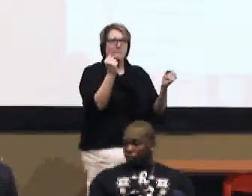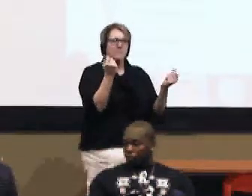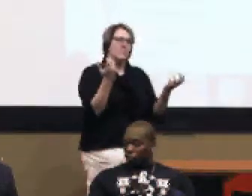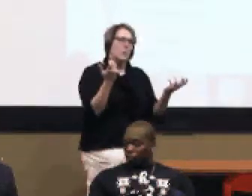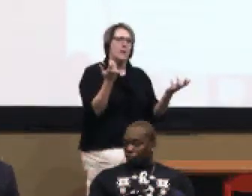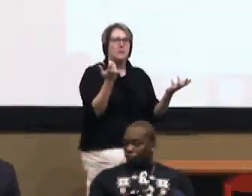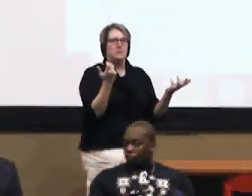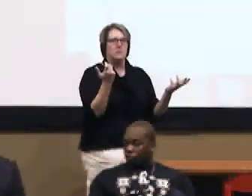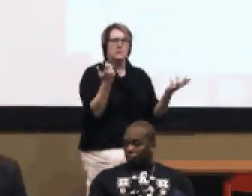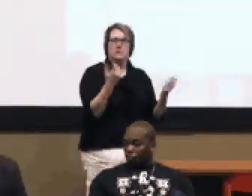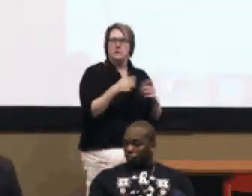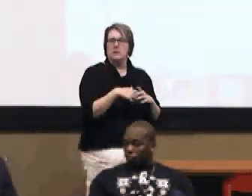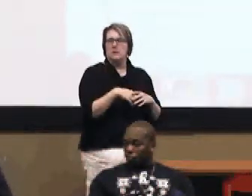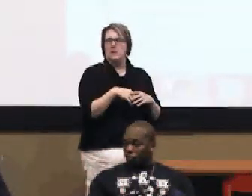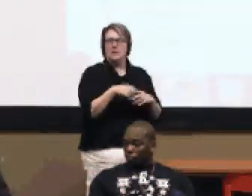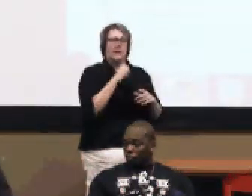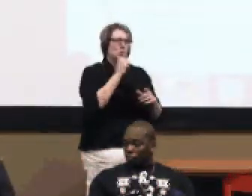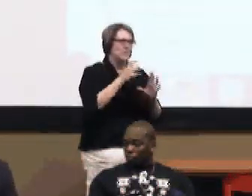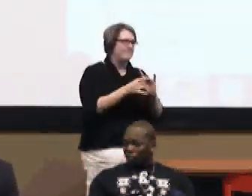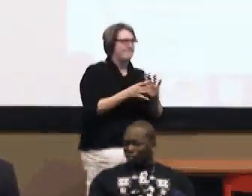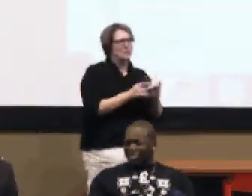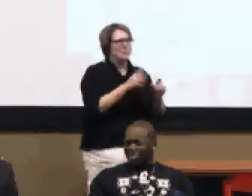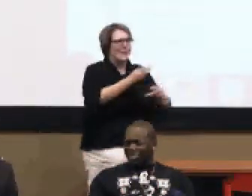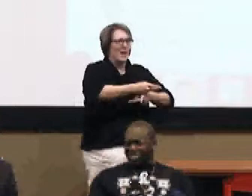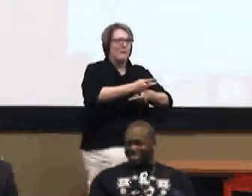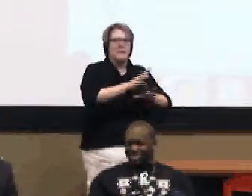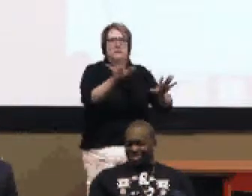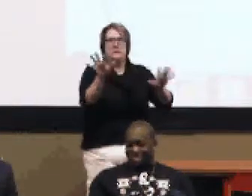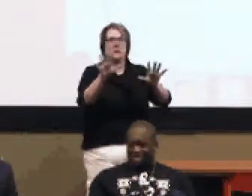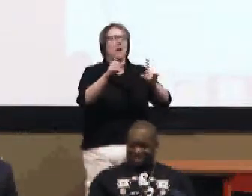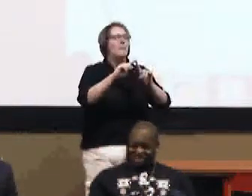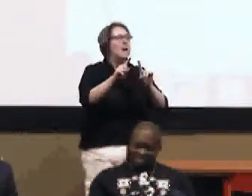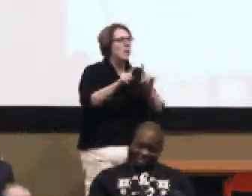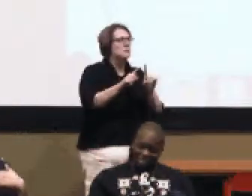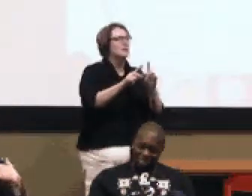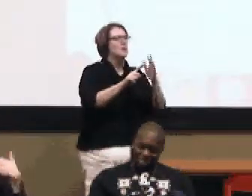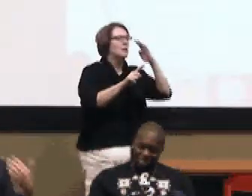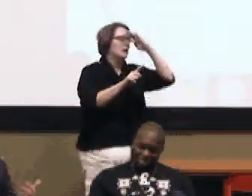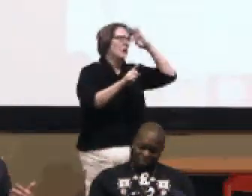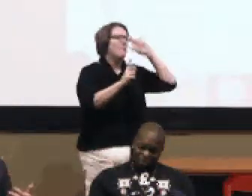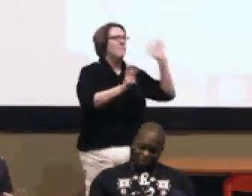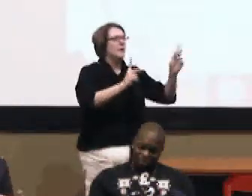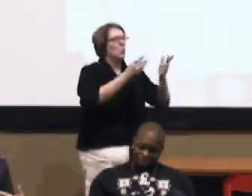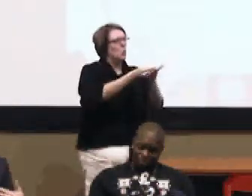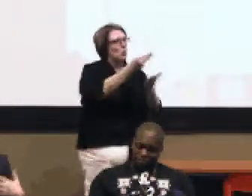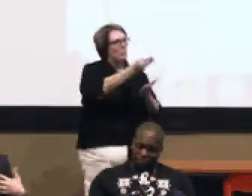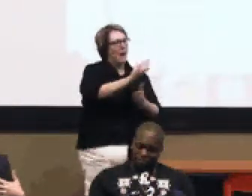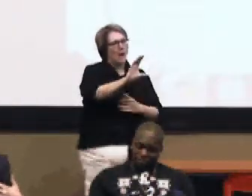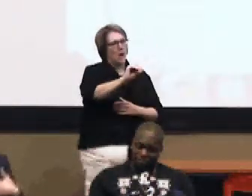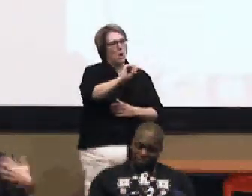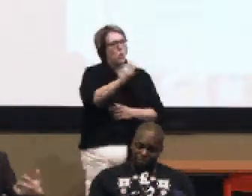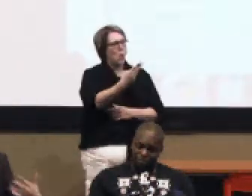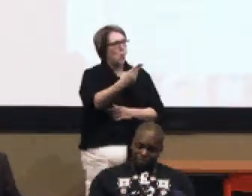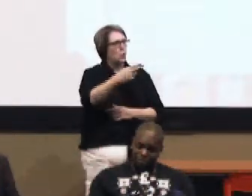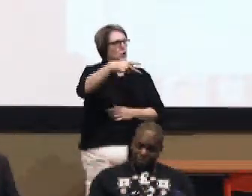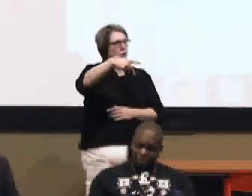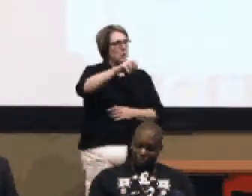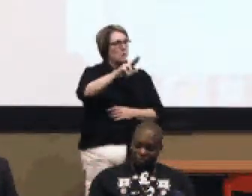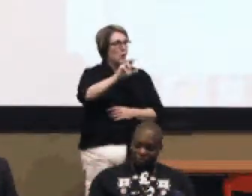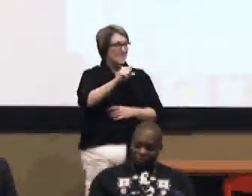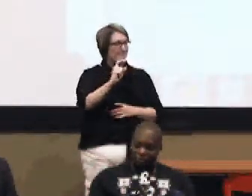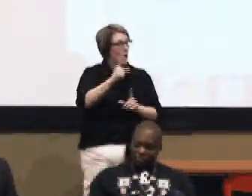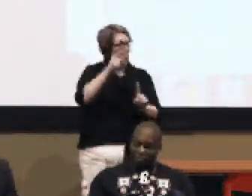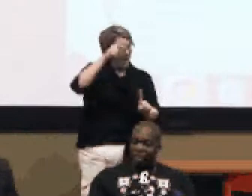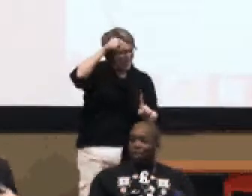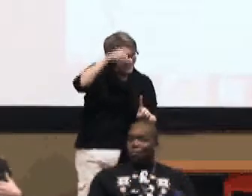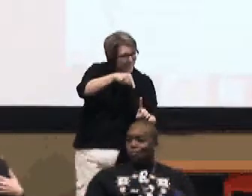know, my wife buys Coach purses, so I should be careful. But for the people who buy Coach purses wants a Coach purse, right?